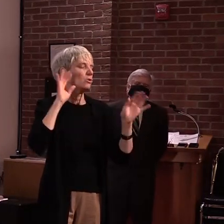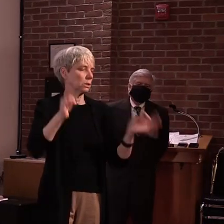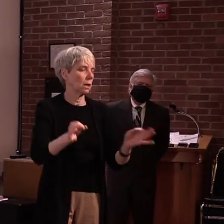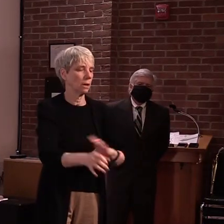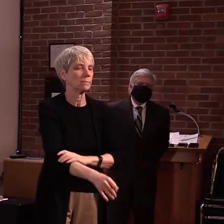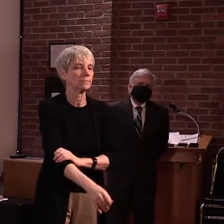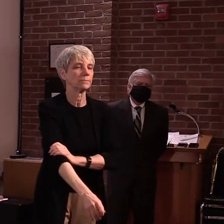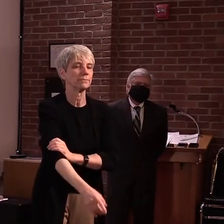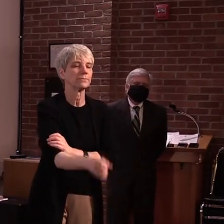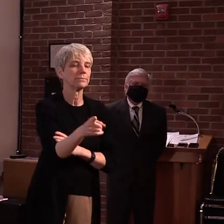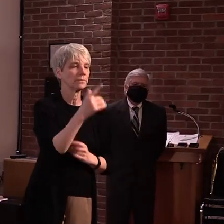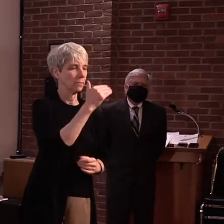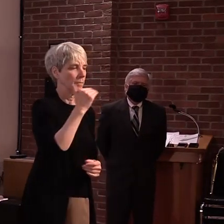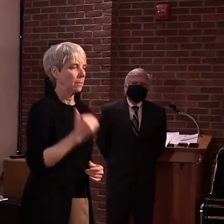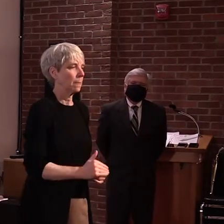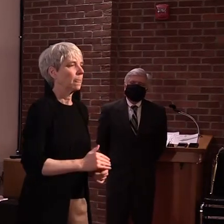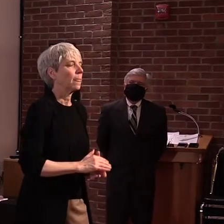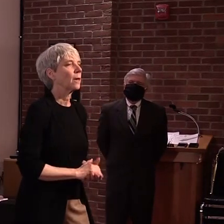Maria, Washington Post.